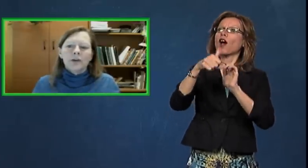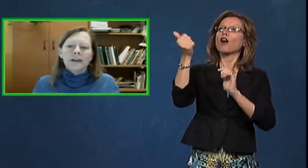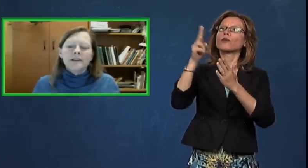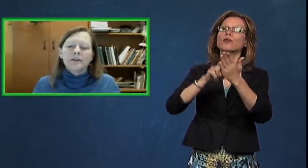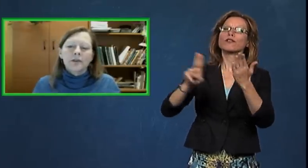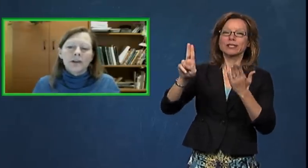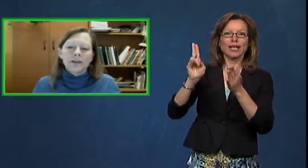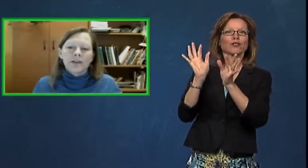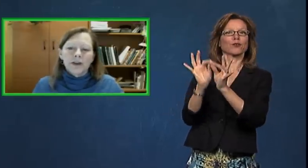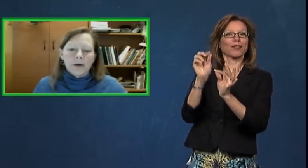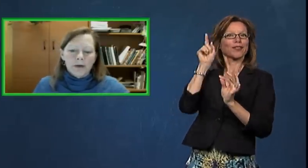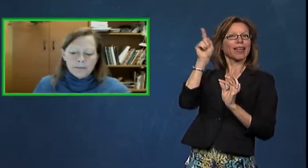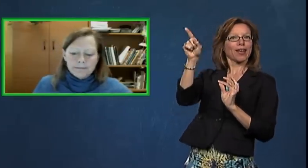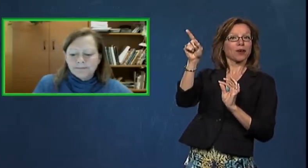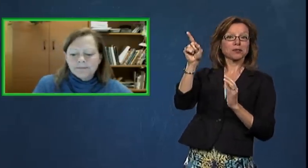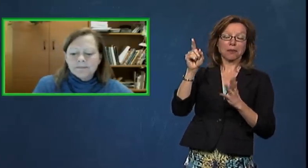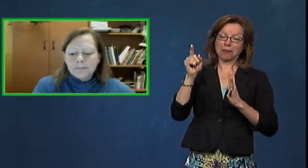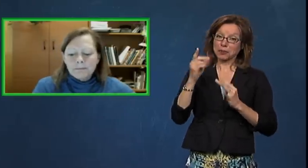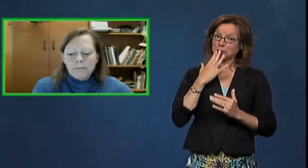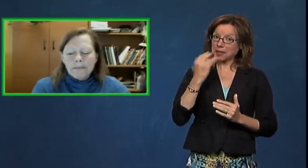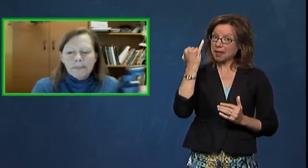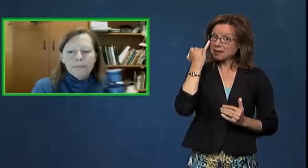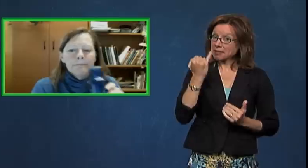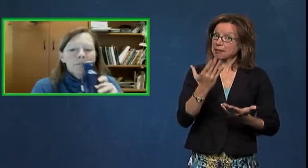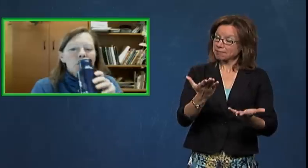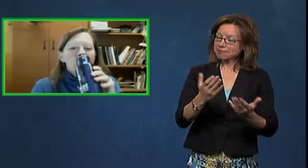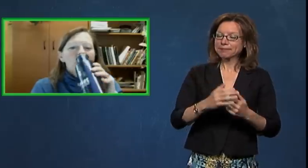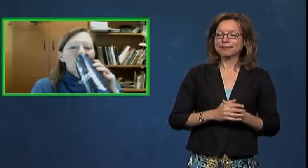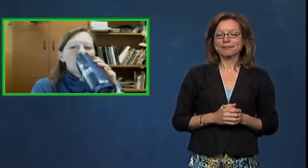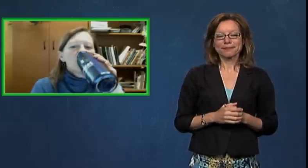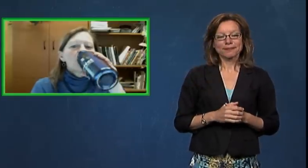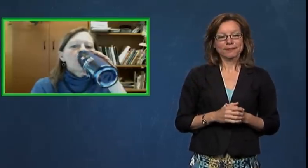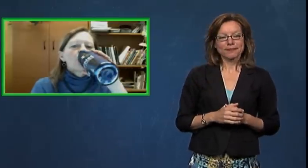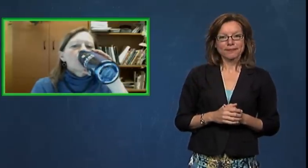a good idea for all to think about.